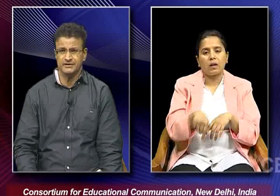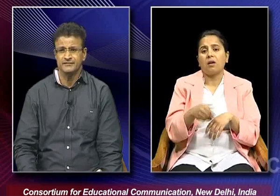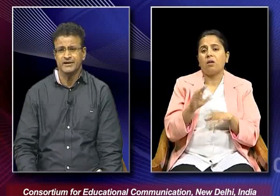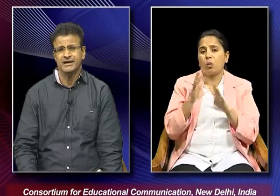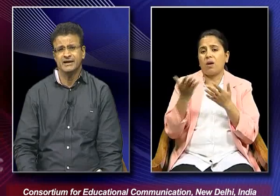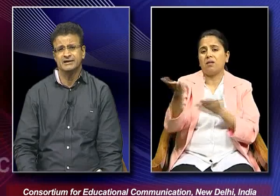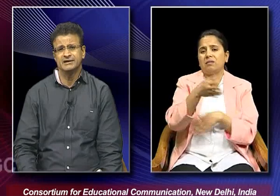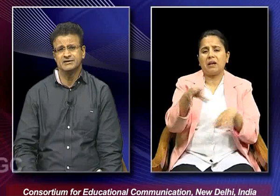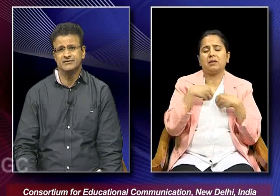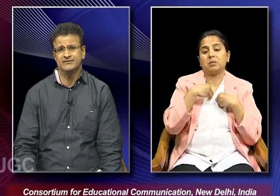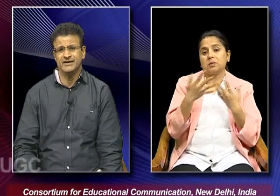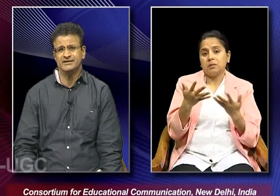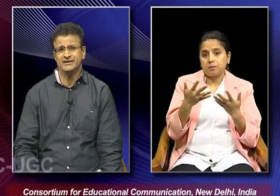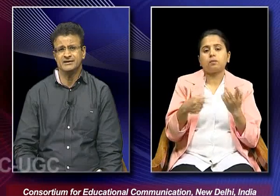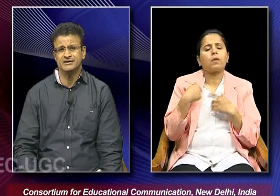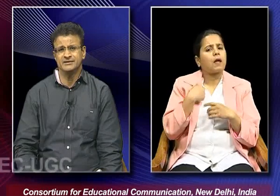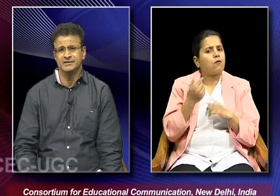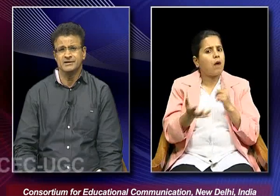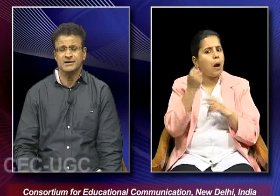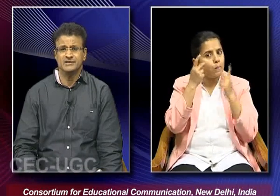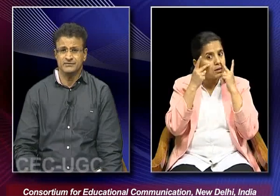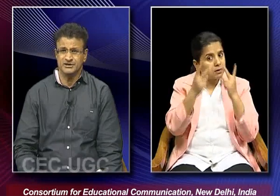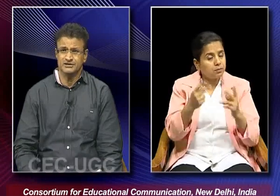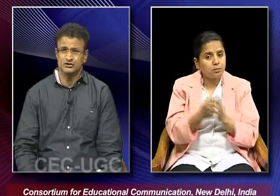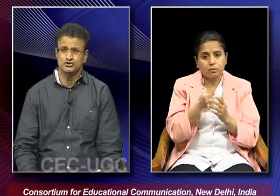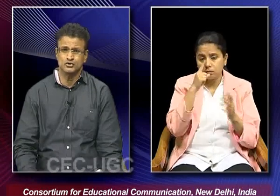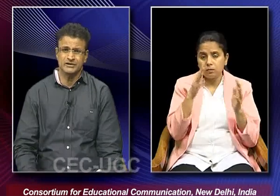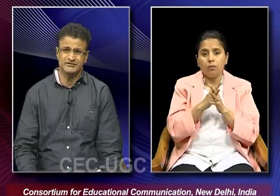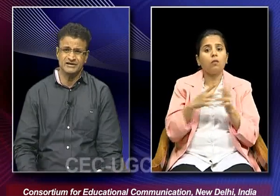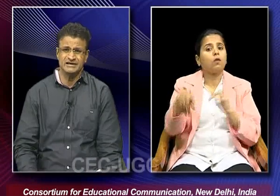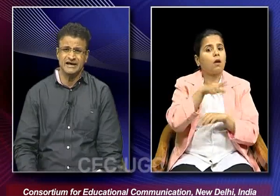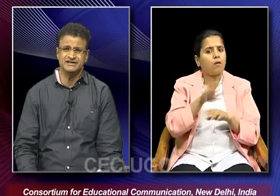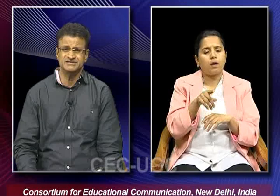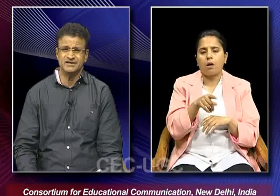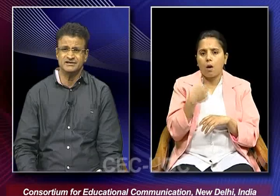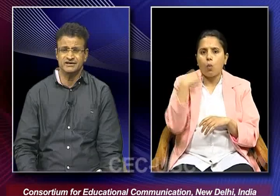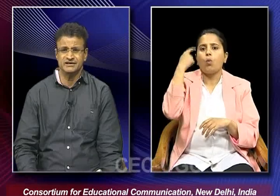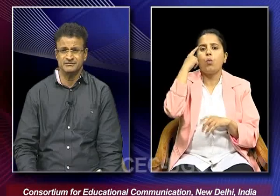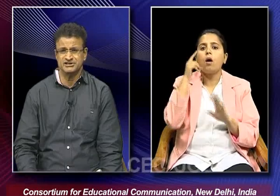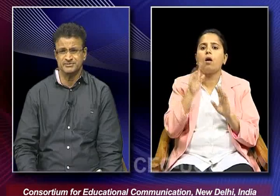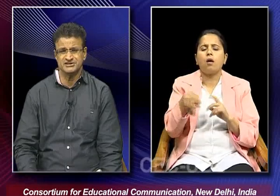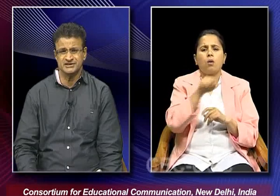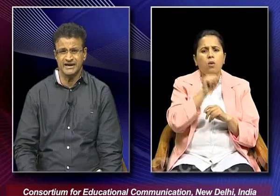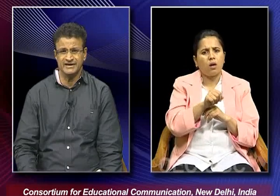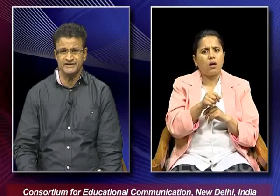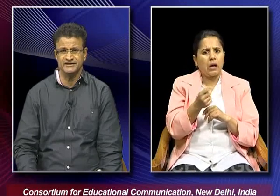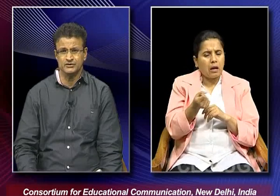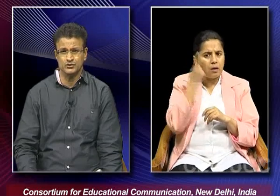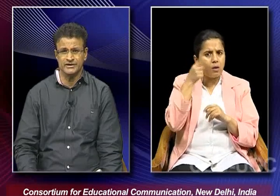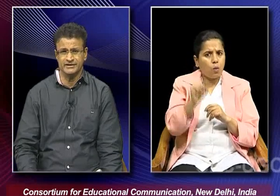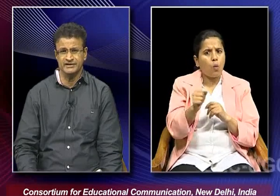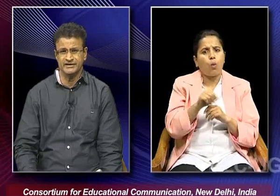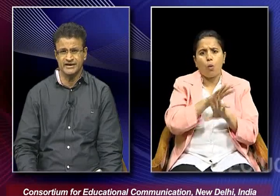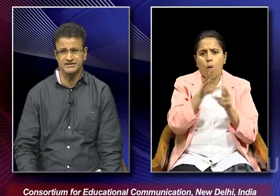Mane, and we find that women, they also in a way realized that their emancipation lied in their